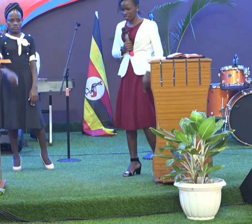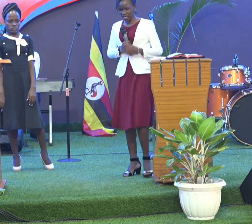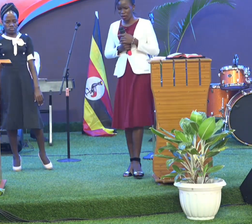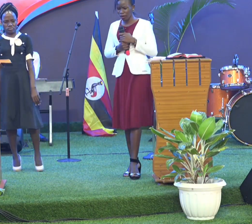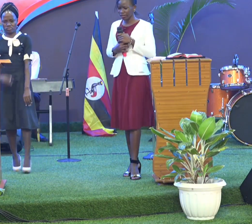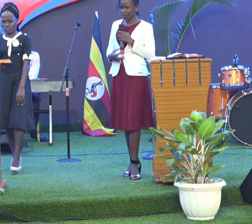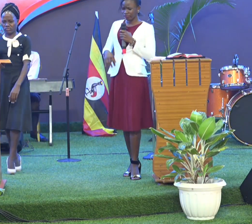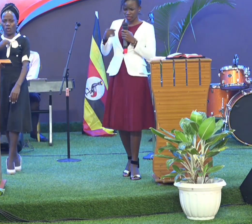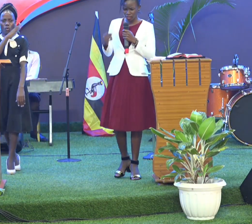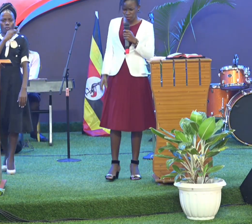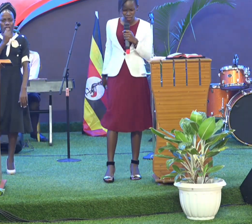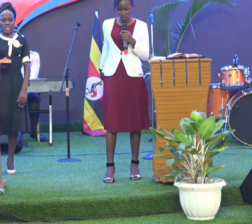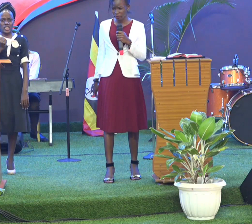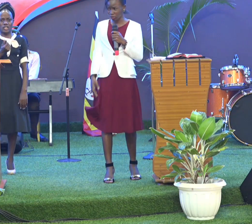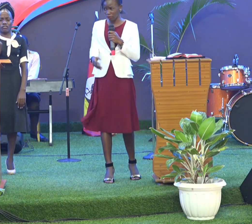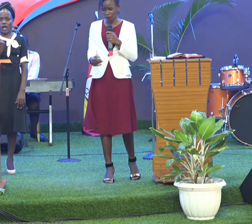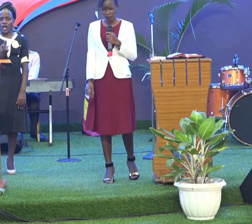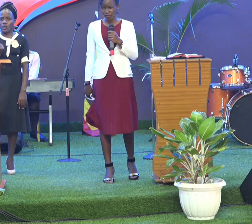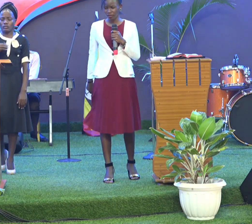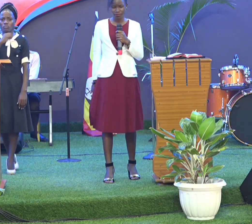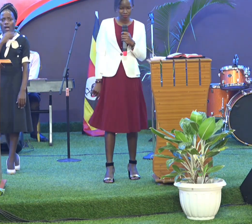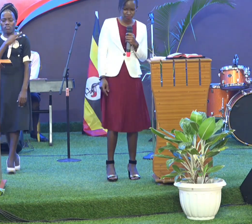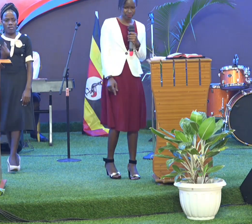Even when he's alone, he's talking to himself.